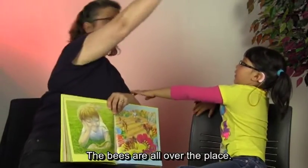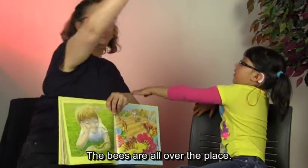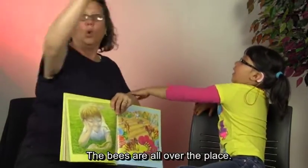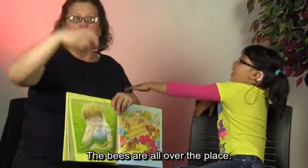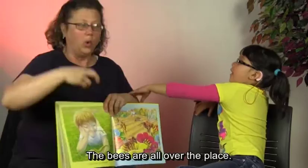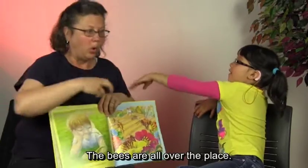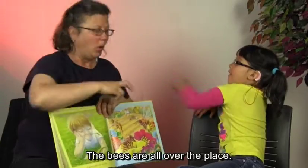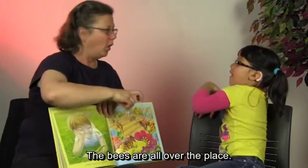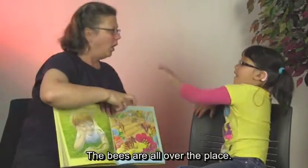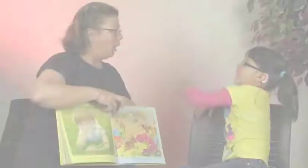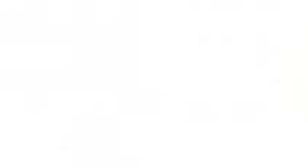place.